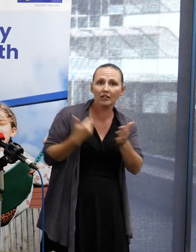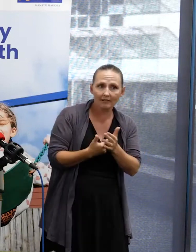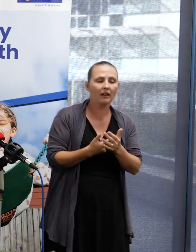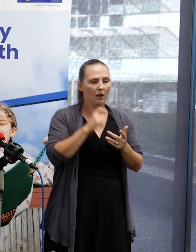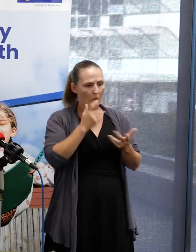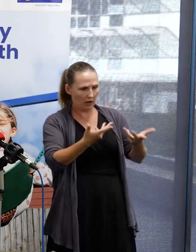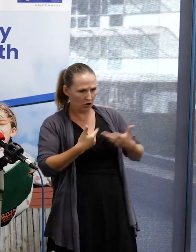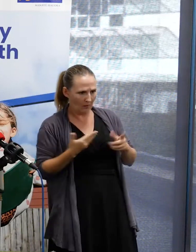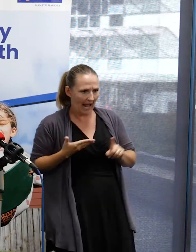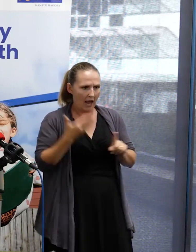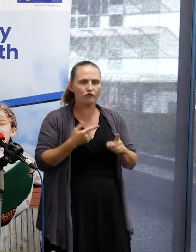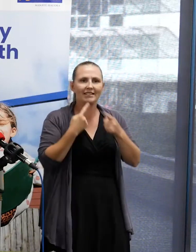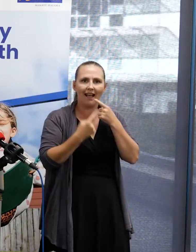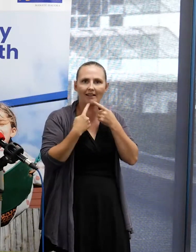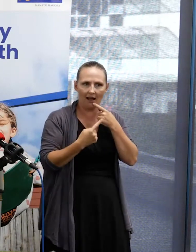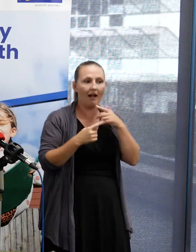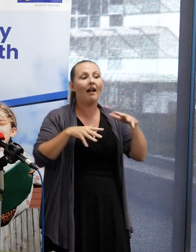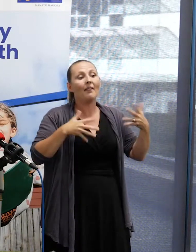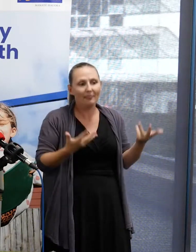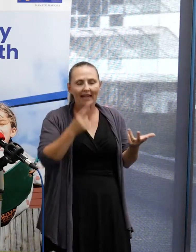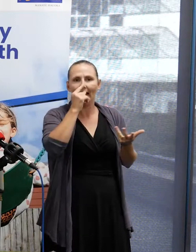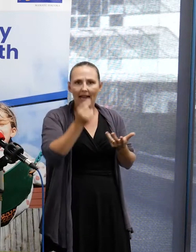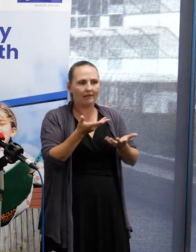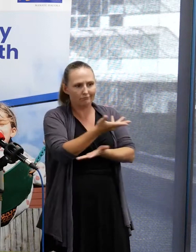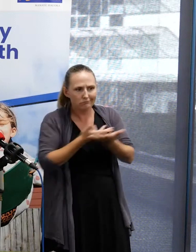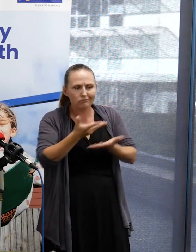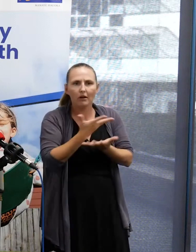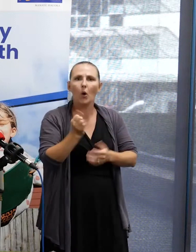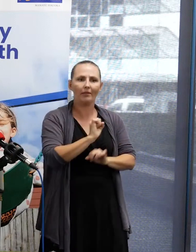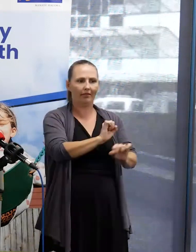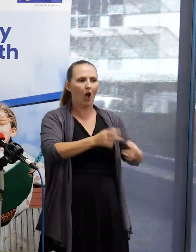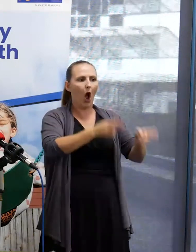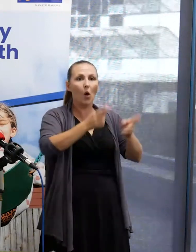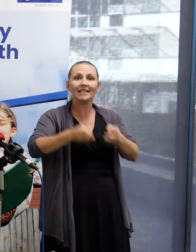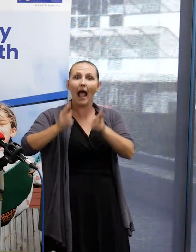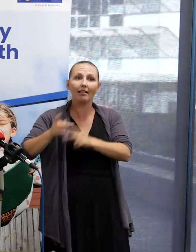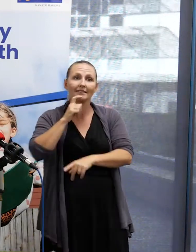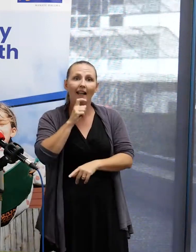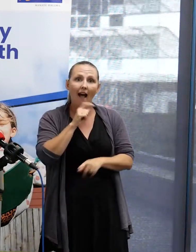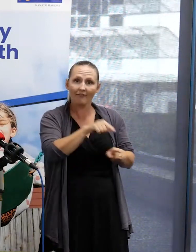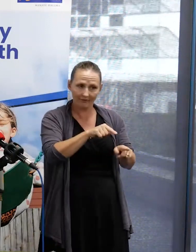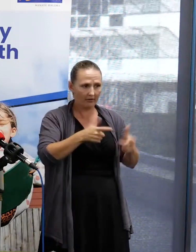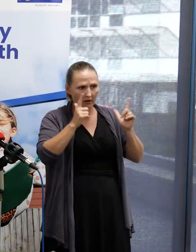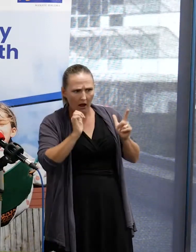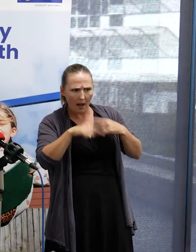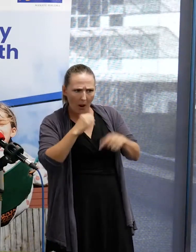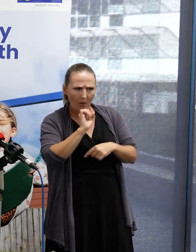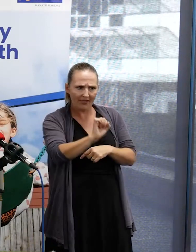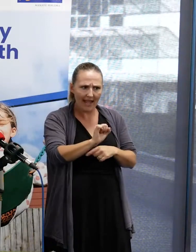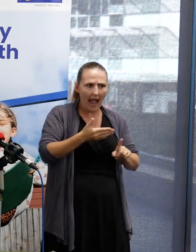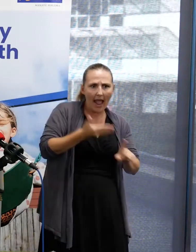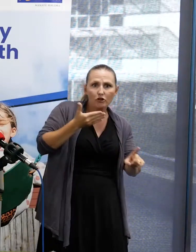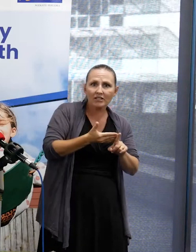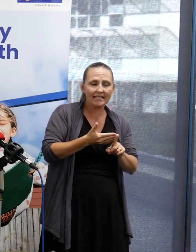data, which will then allow us to have those discussions with those employers around their accuracy or the staff